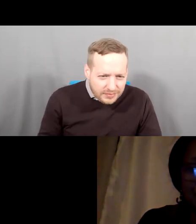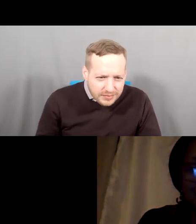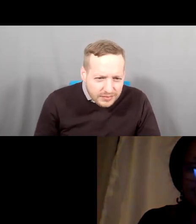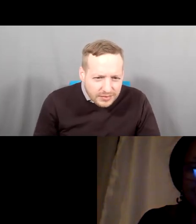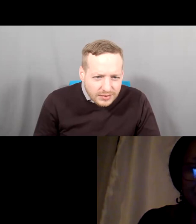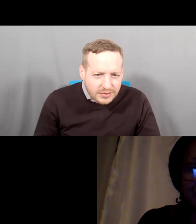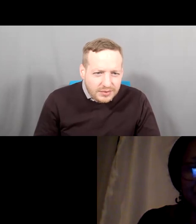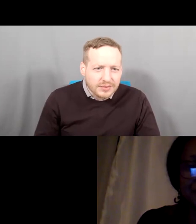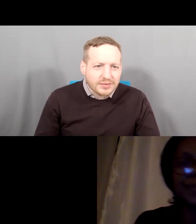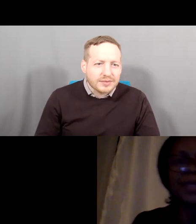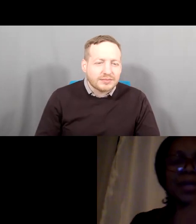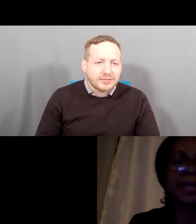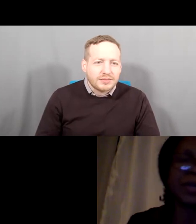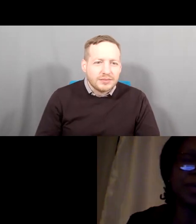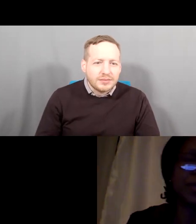Boonmi?